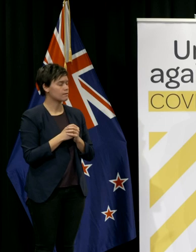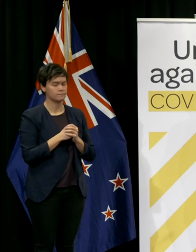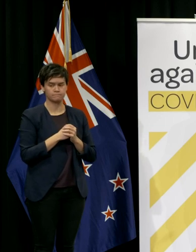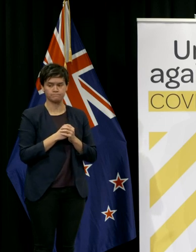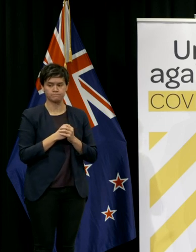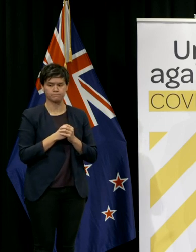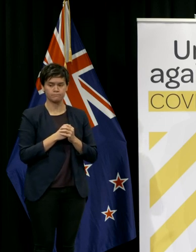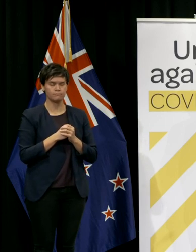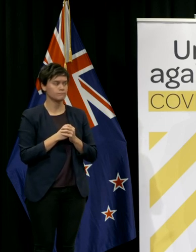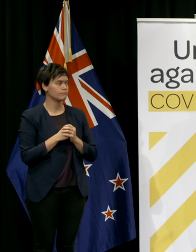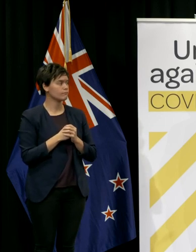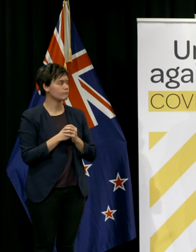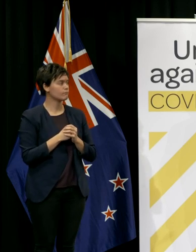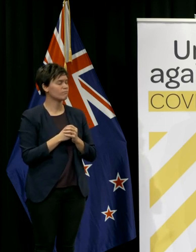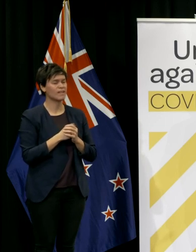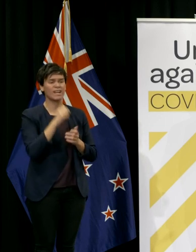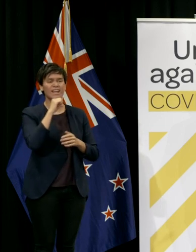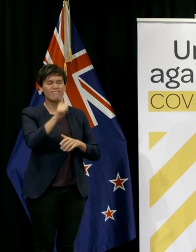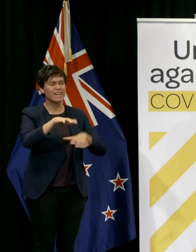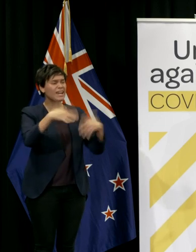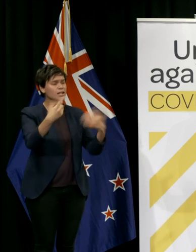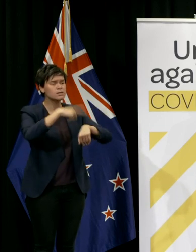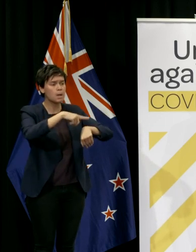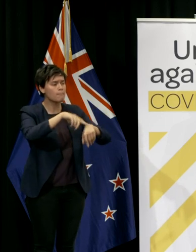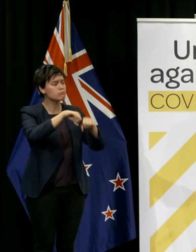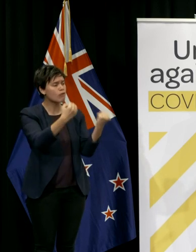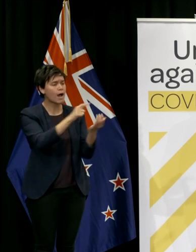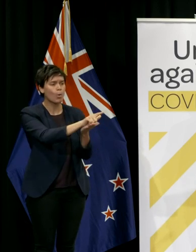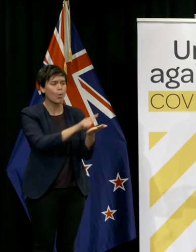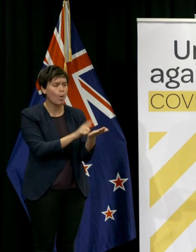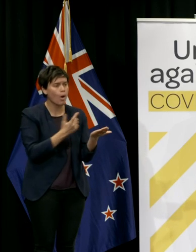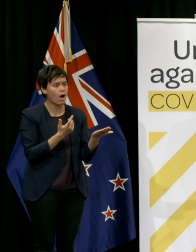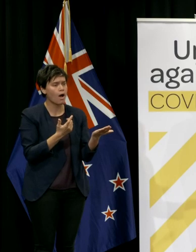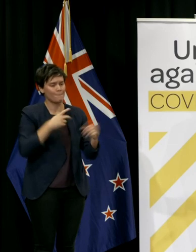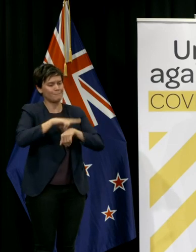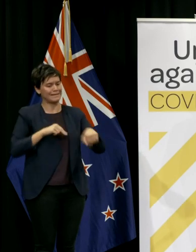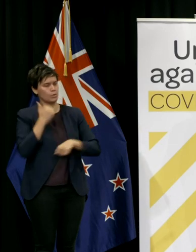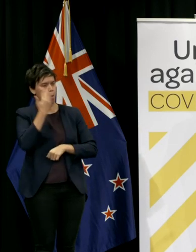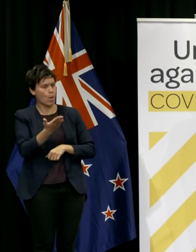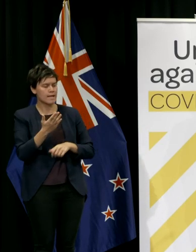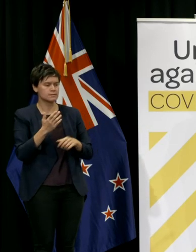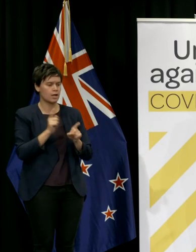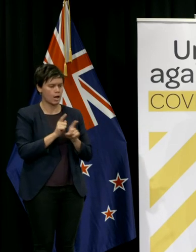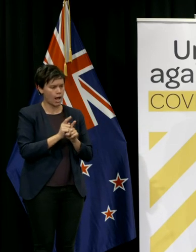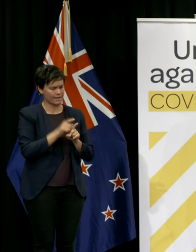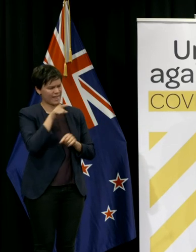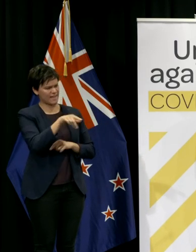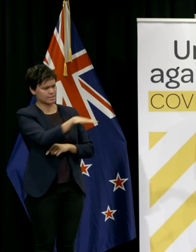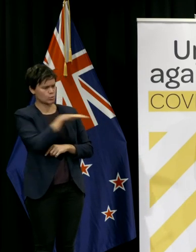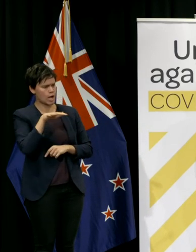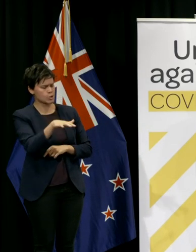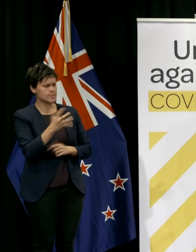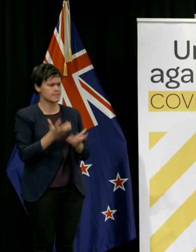with these any type of offence. We'll use our discretion. We often take people into custody